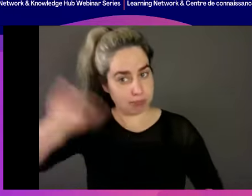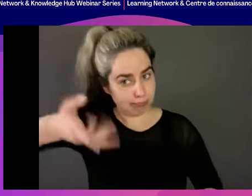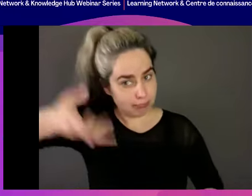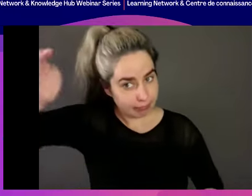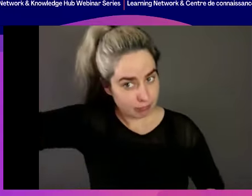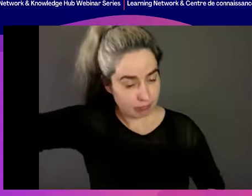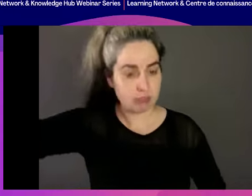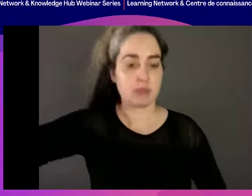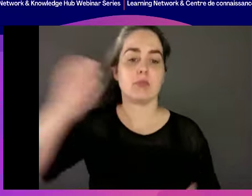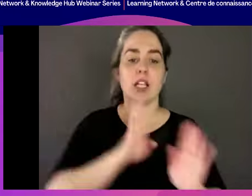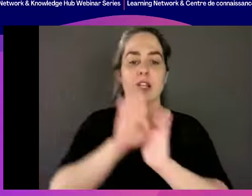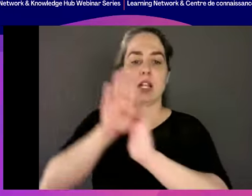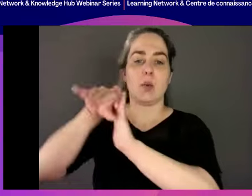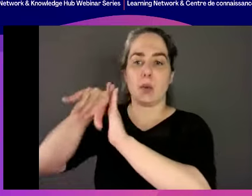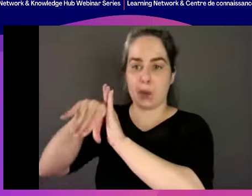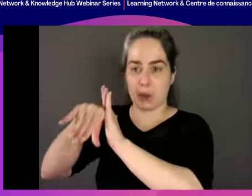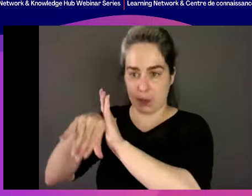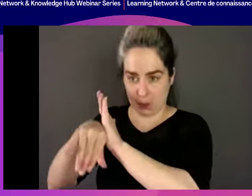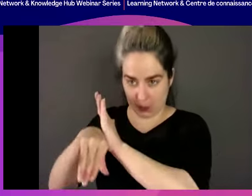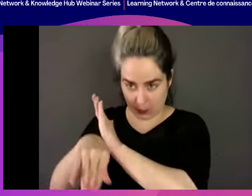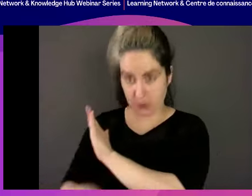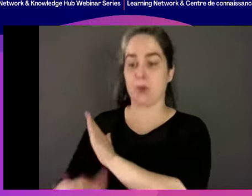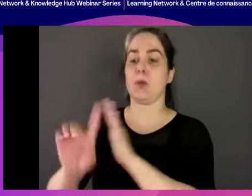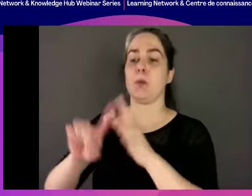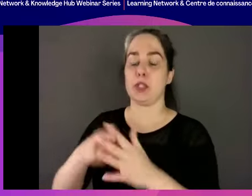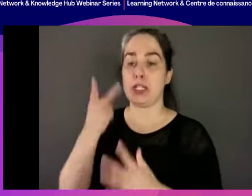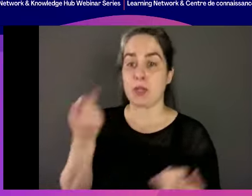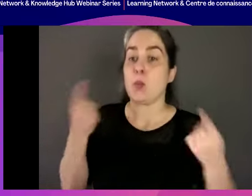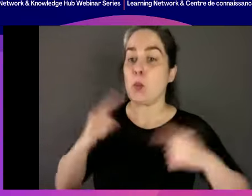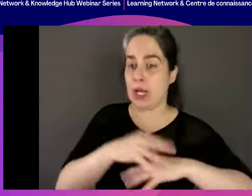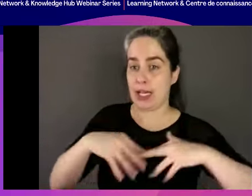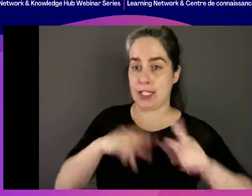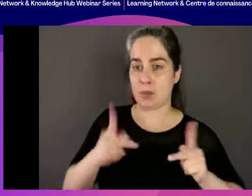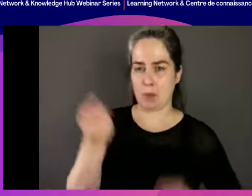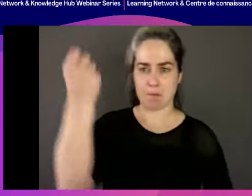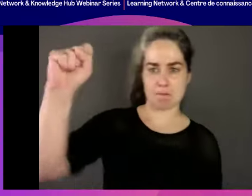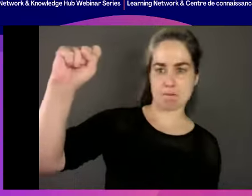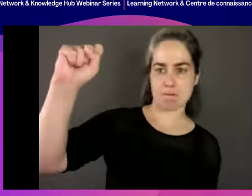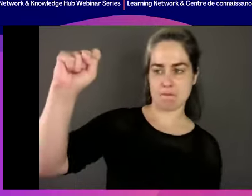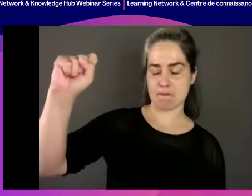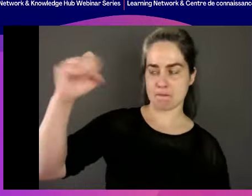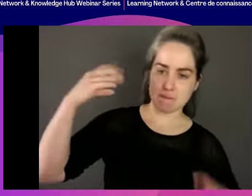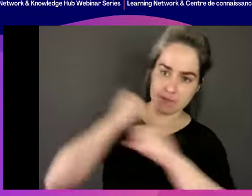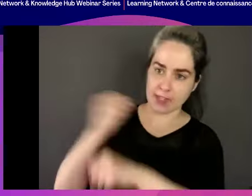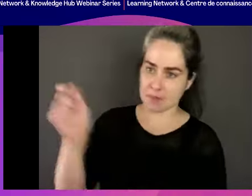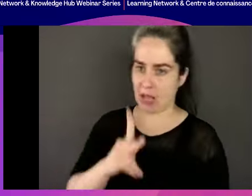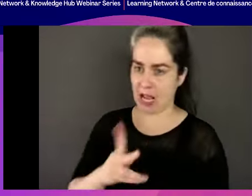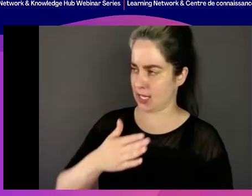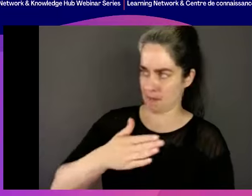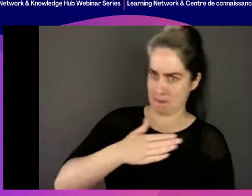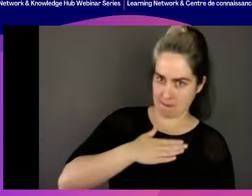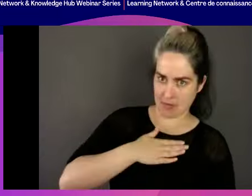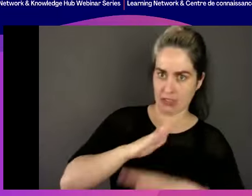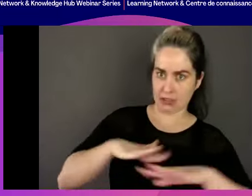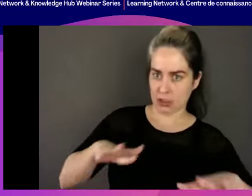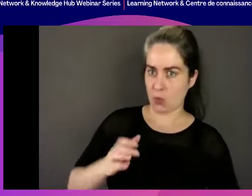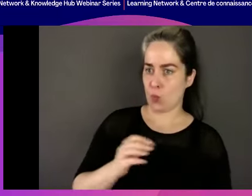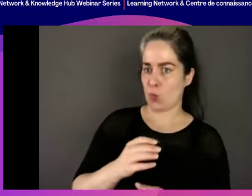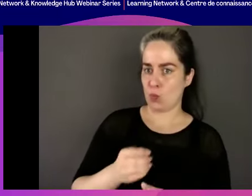after First Nations communities started fighting back, and many started taking over their own child welfare